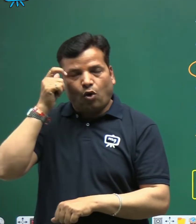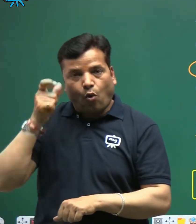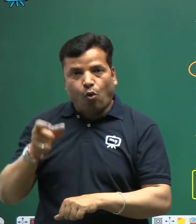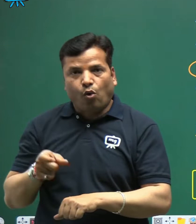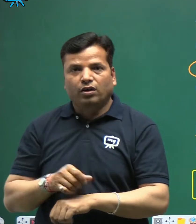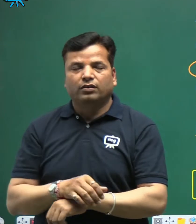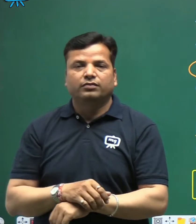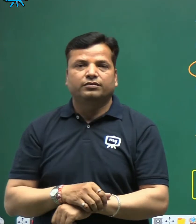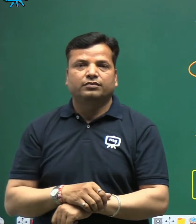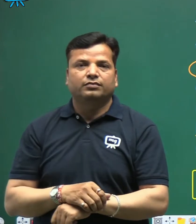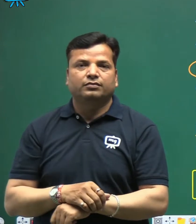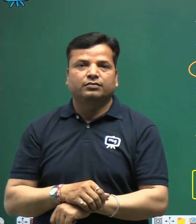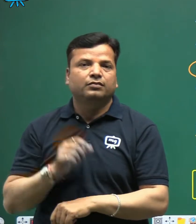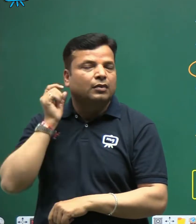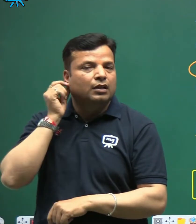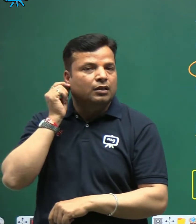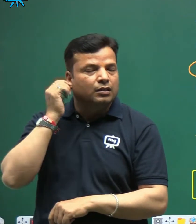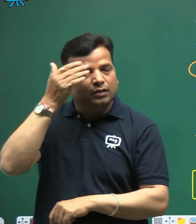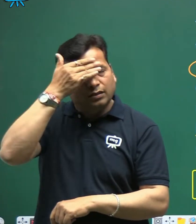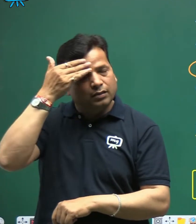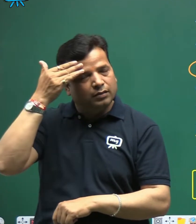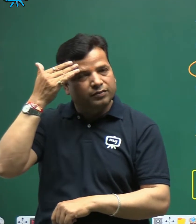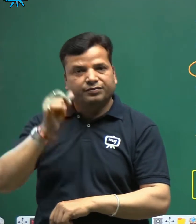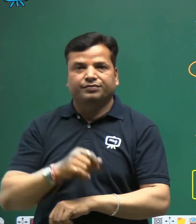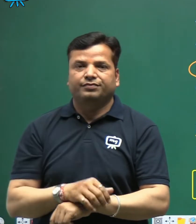gold, sona,